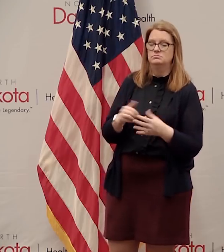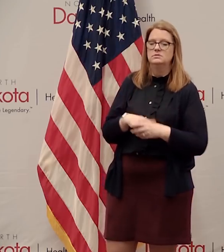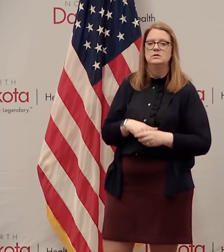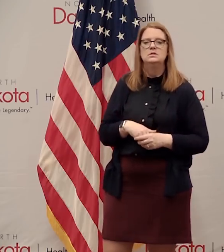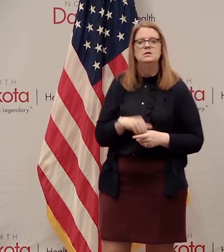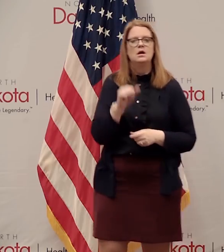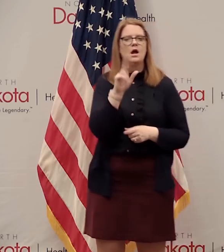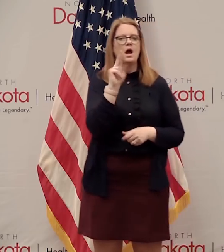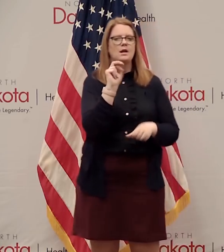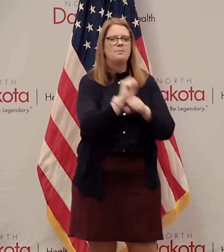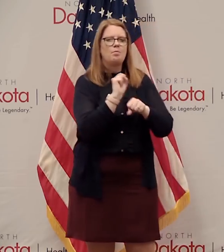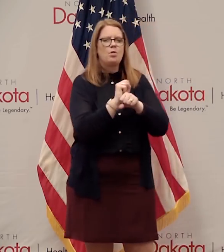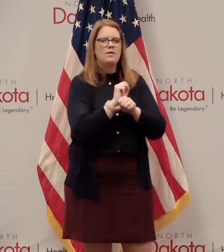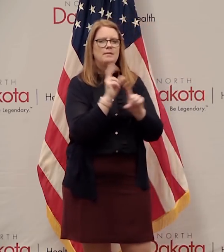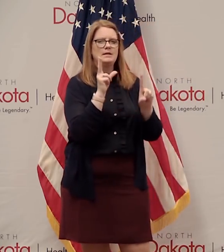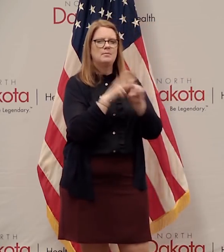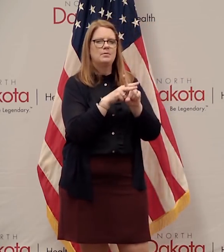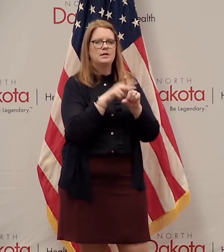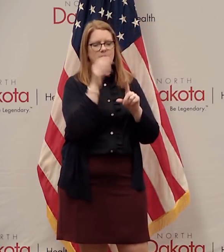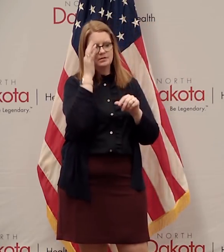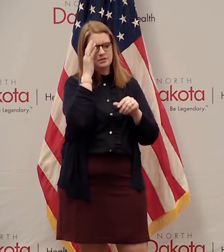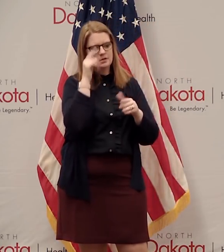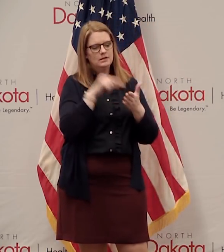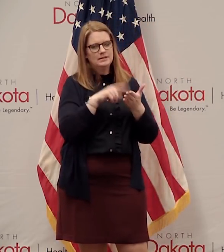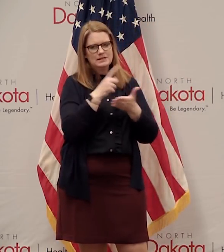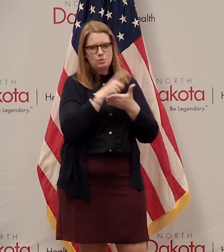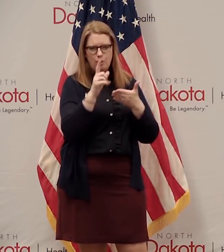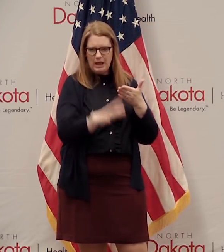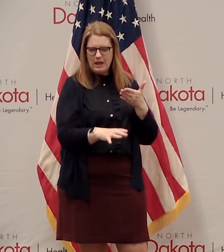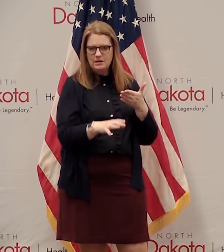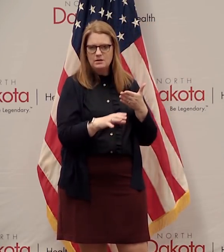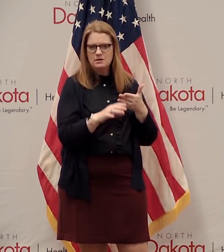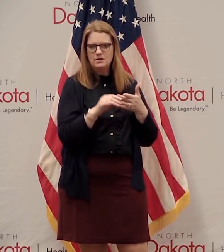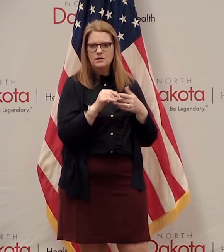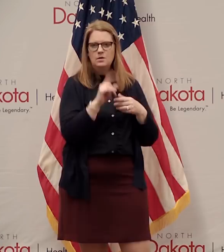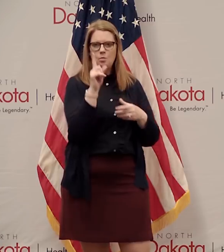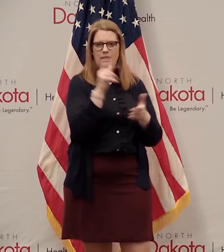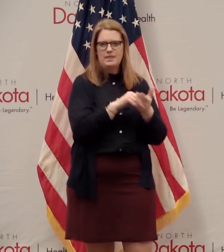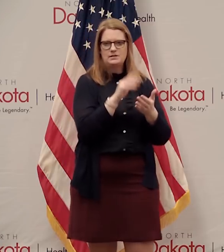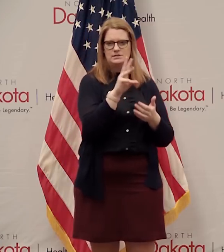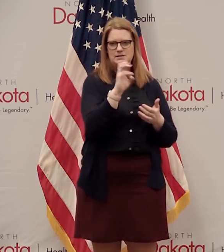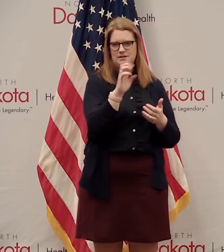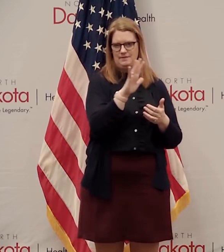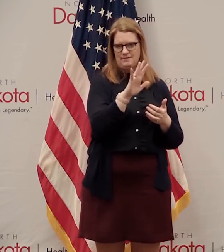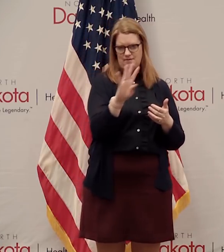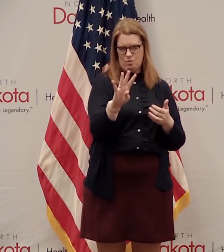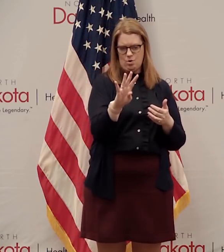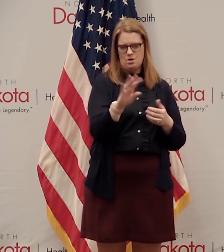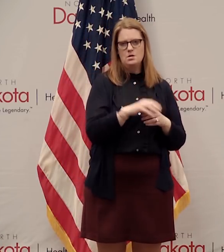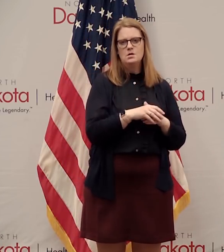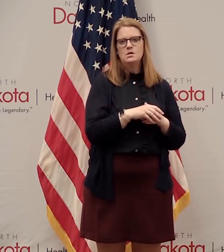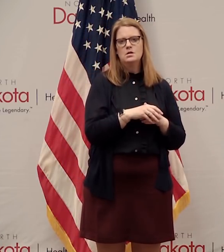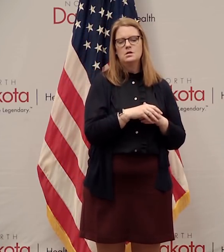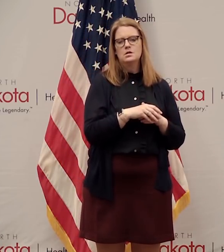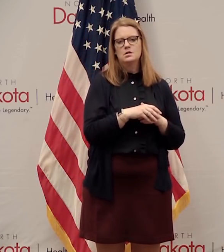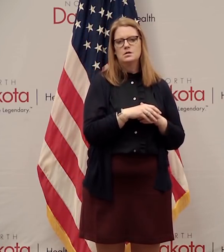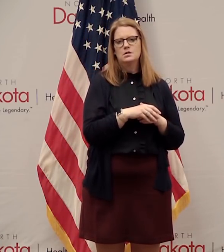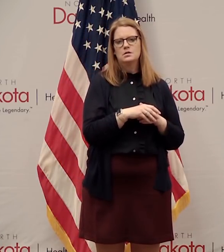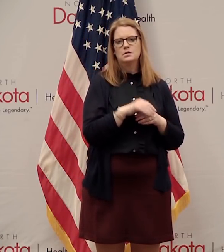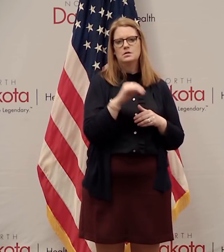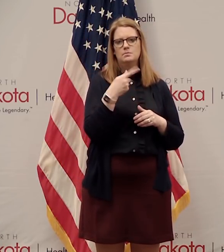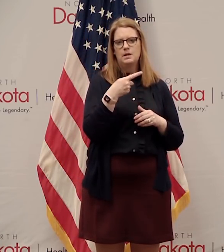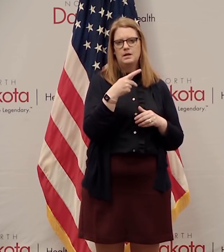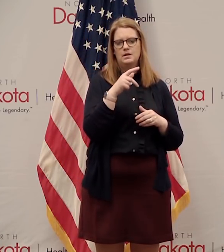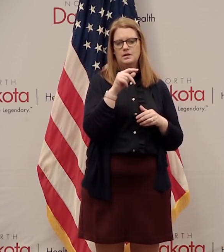Unemployment claims, regular over the weekend, claims 1,654. The